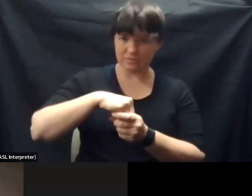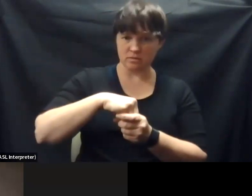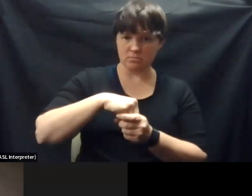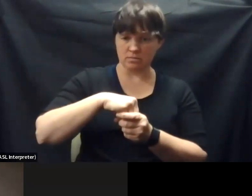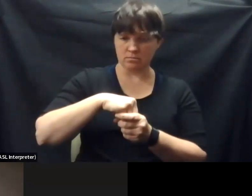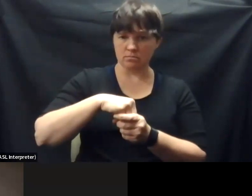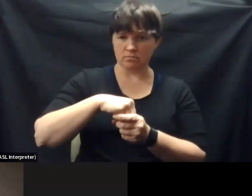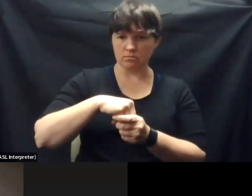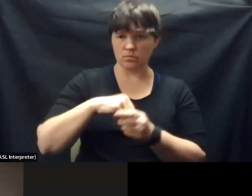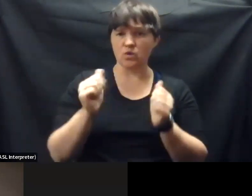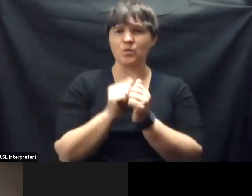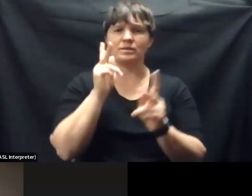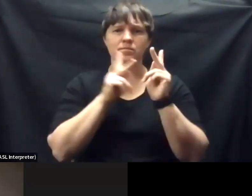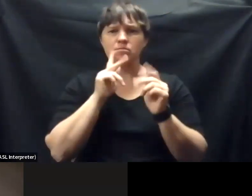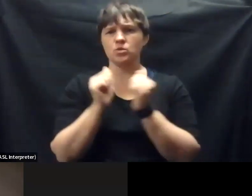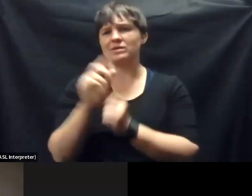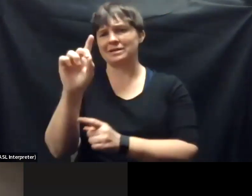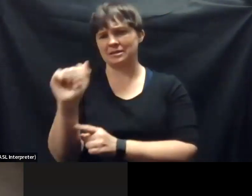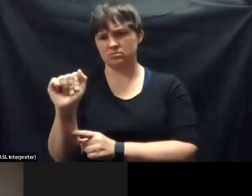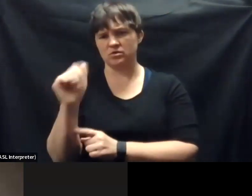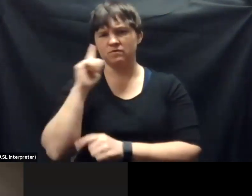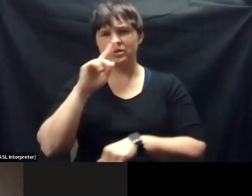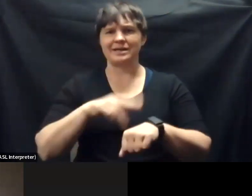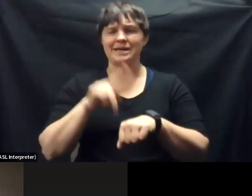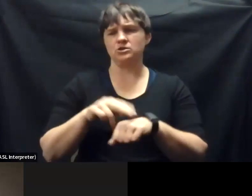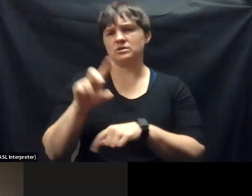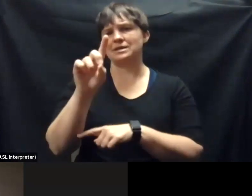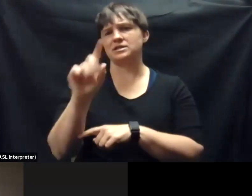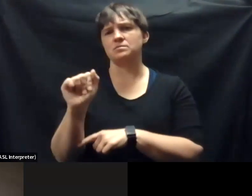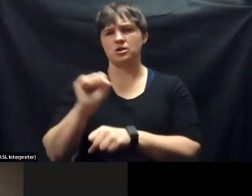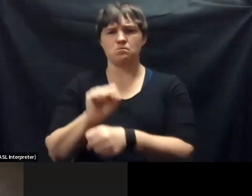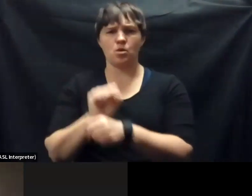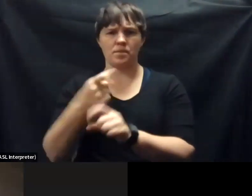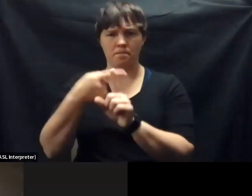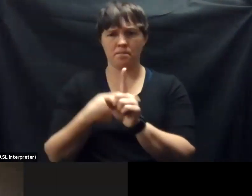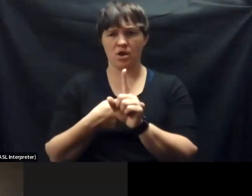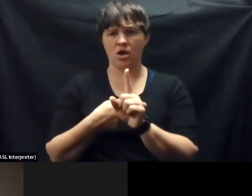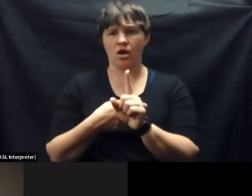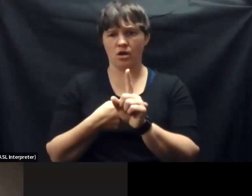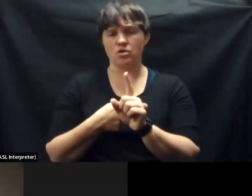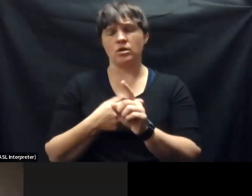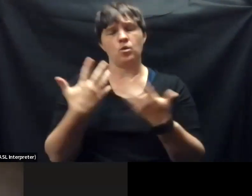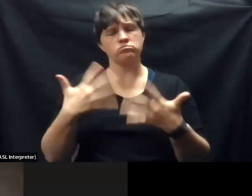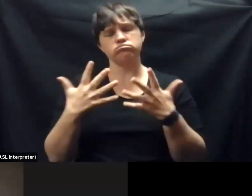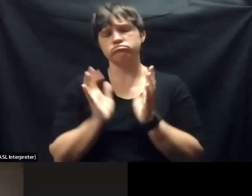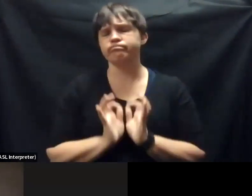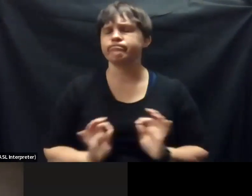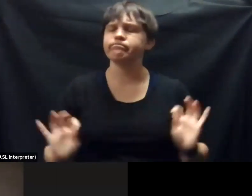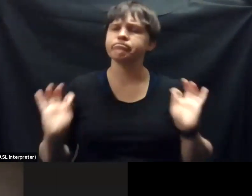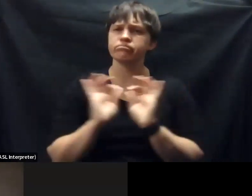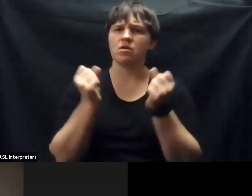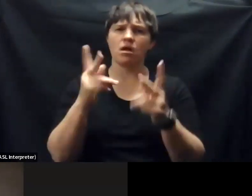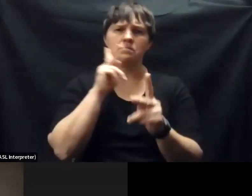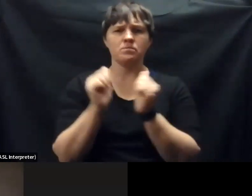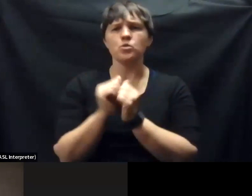with individuals with disabilities or National Disability Employment Month, because it sure means a lot to our people with